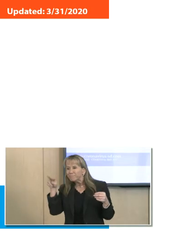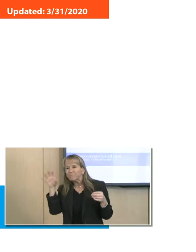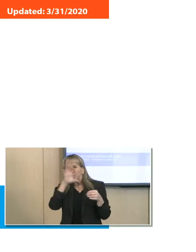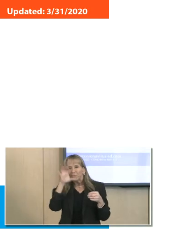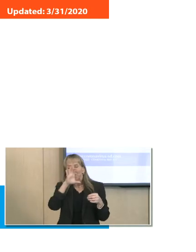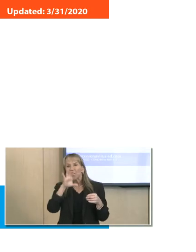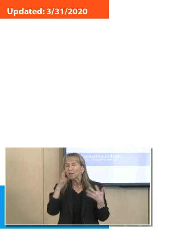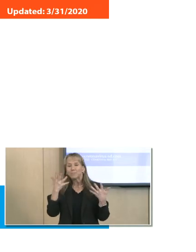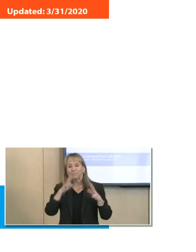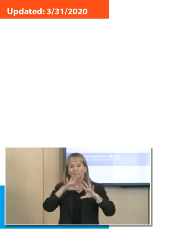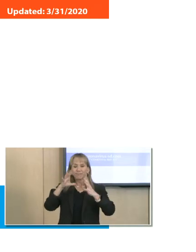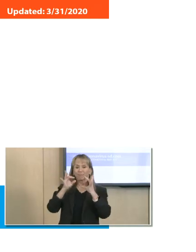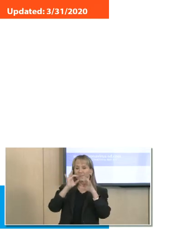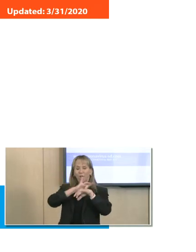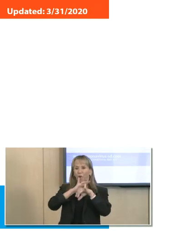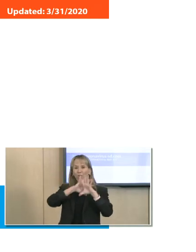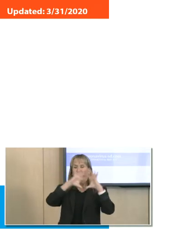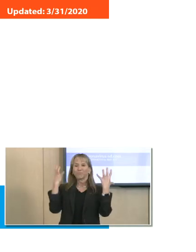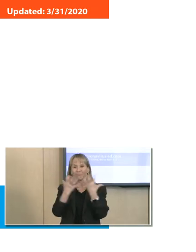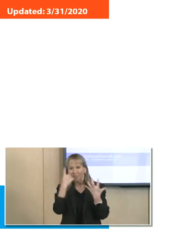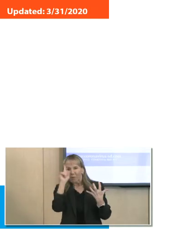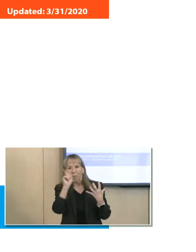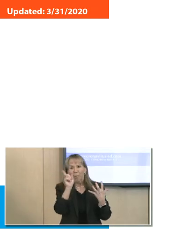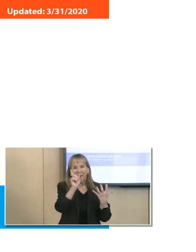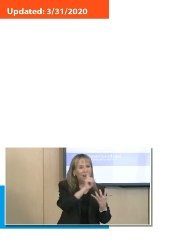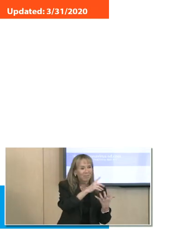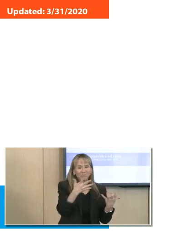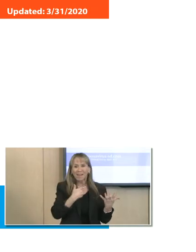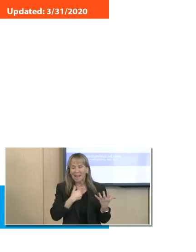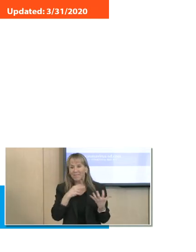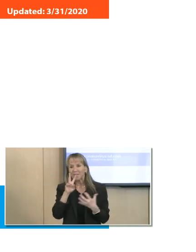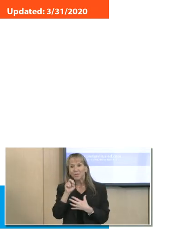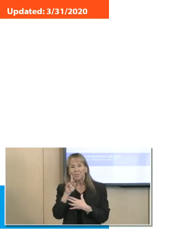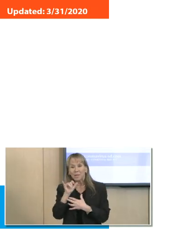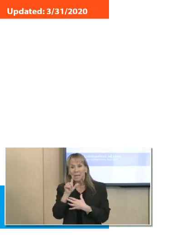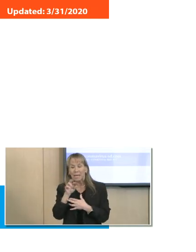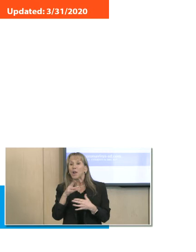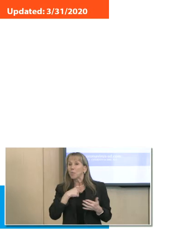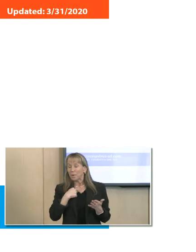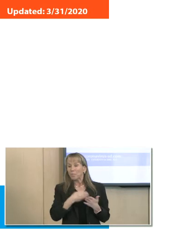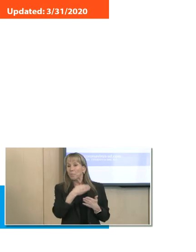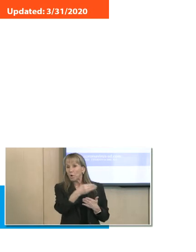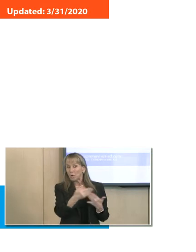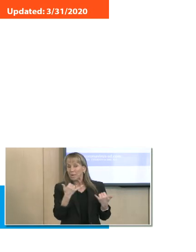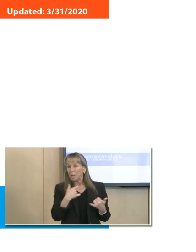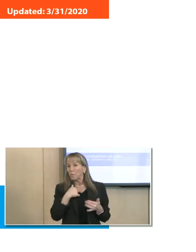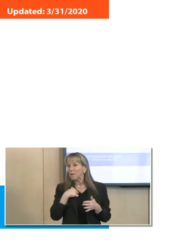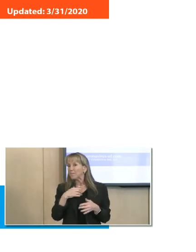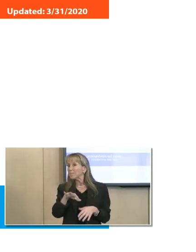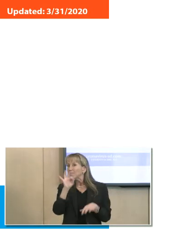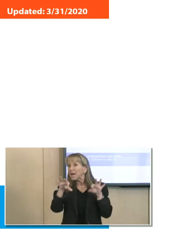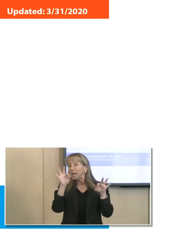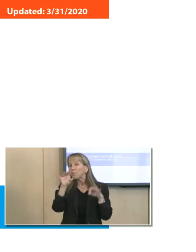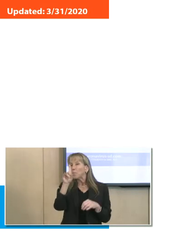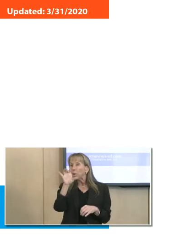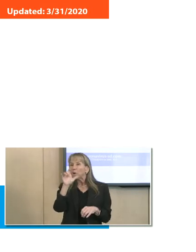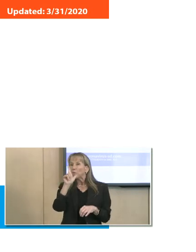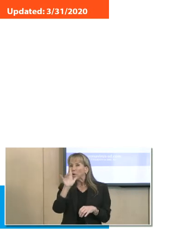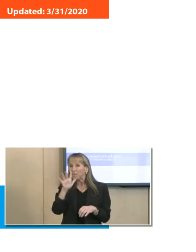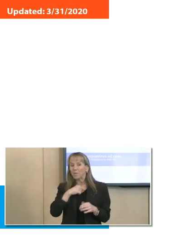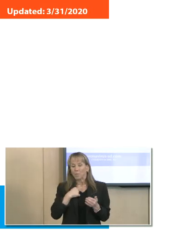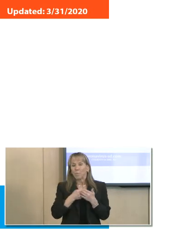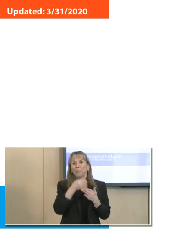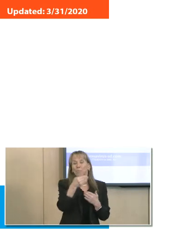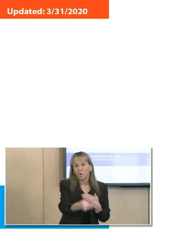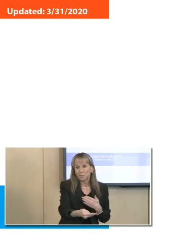the planet for available ventilators, and we purchased those ventilators. To date, we have found 125 that we have purchased, but they are